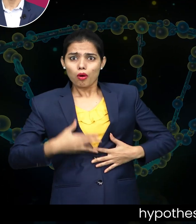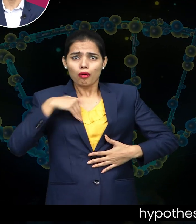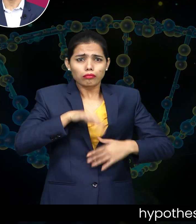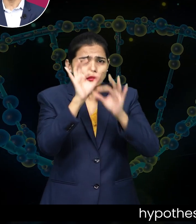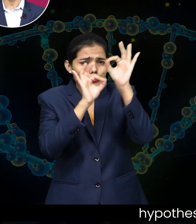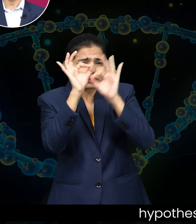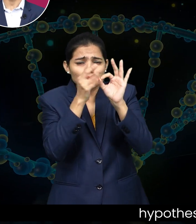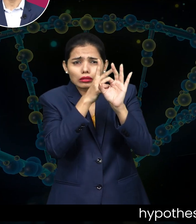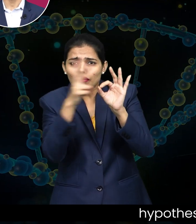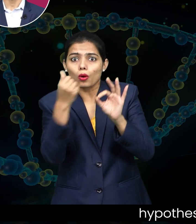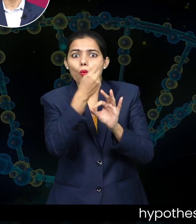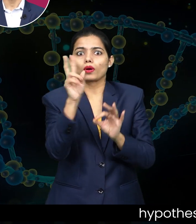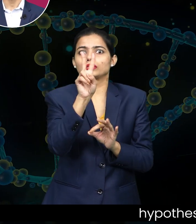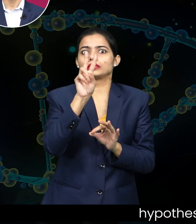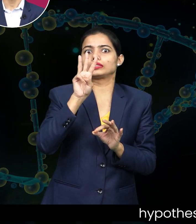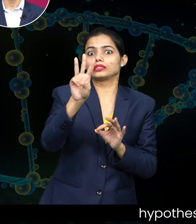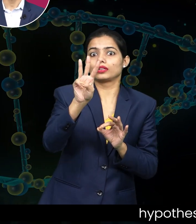hypothesized that individuals